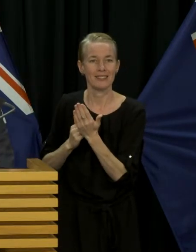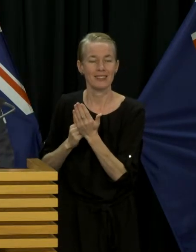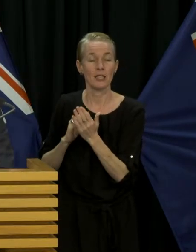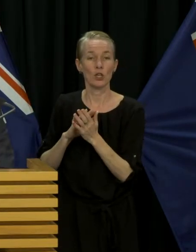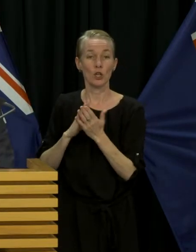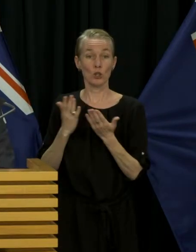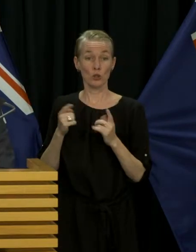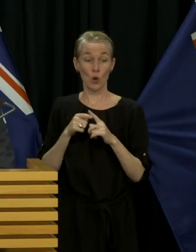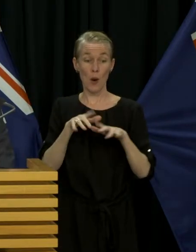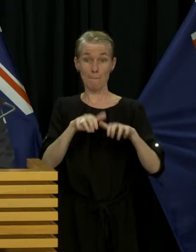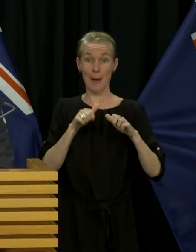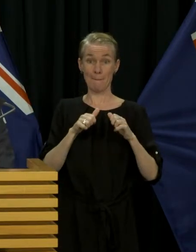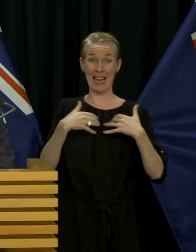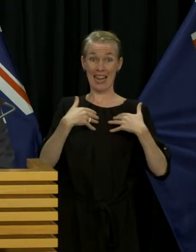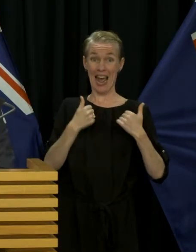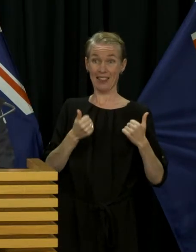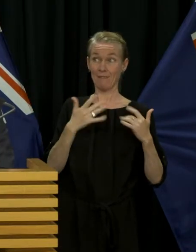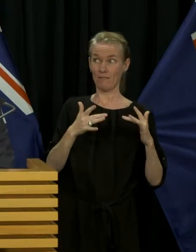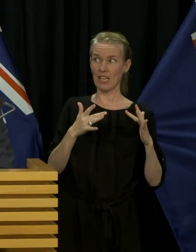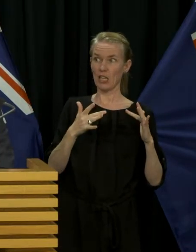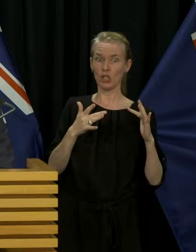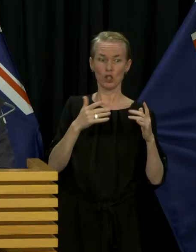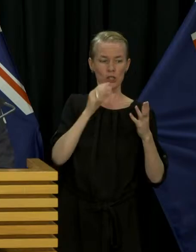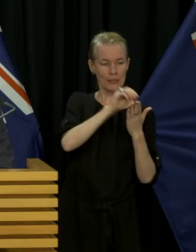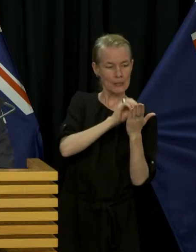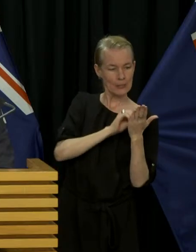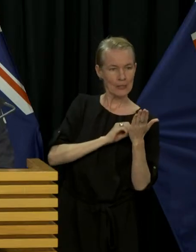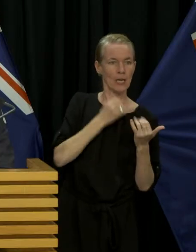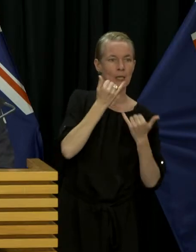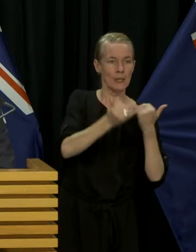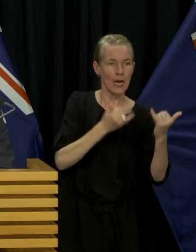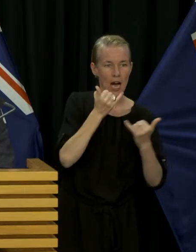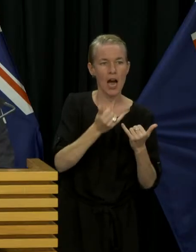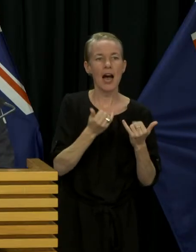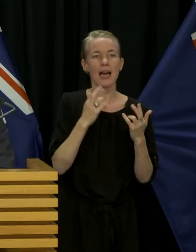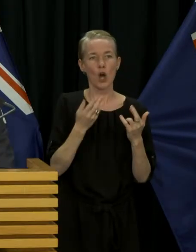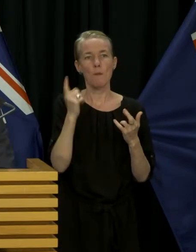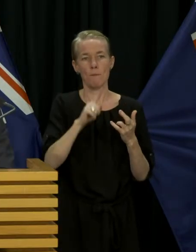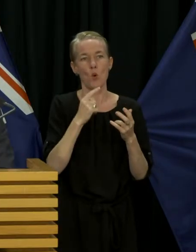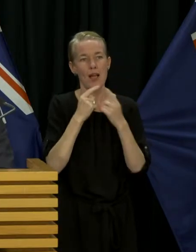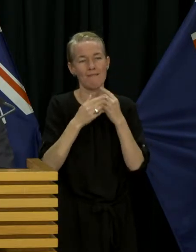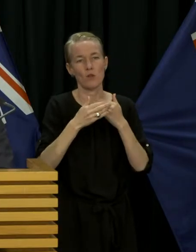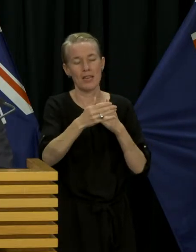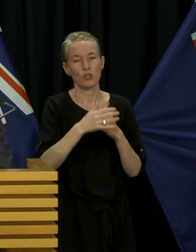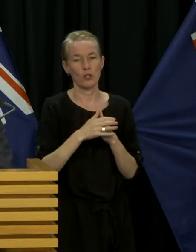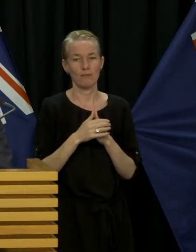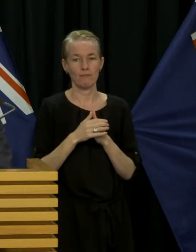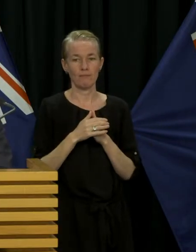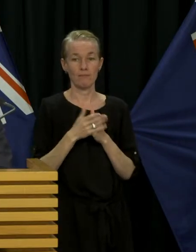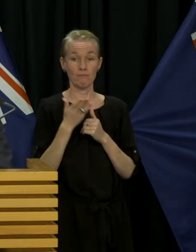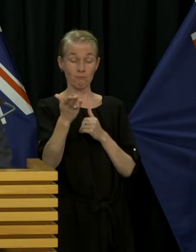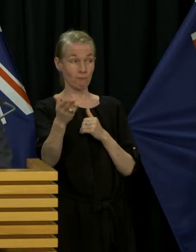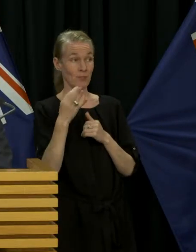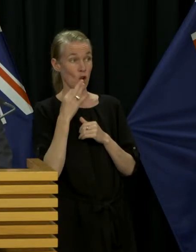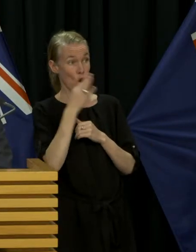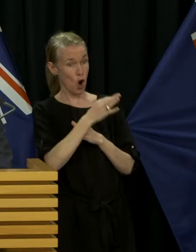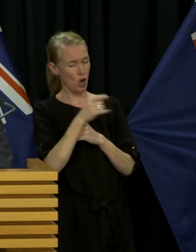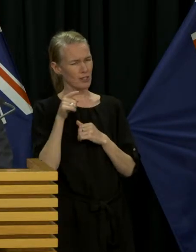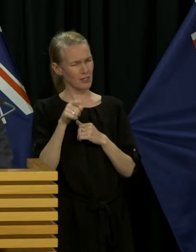further information as they can. Isn't it in Christchurch? In Christchurch, they stayed overnight